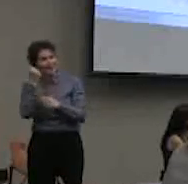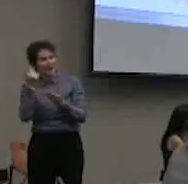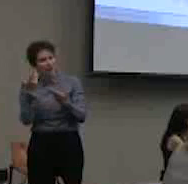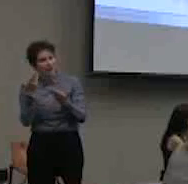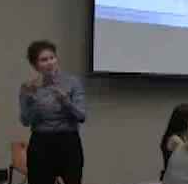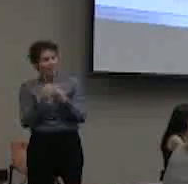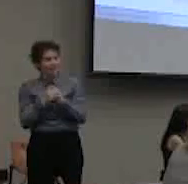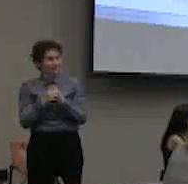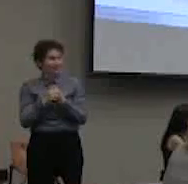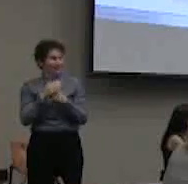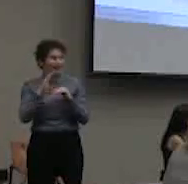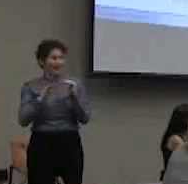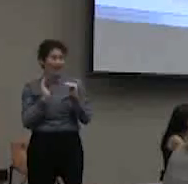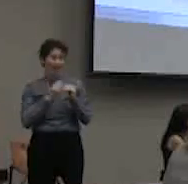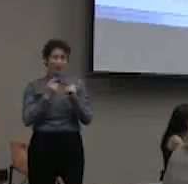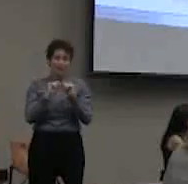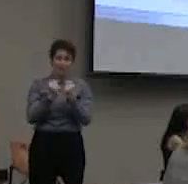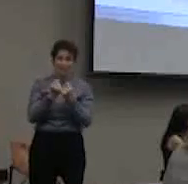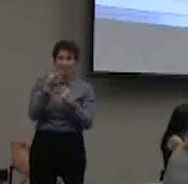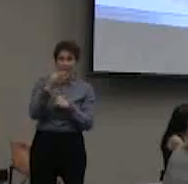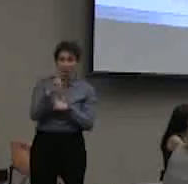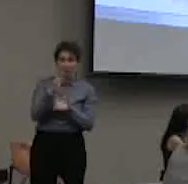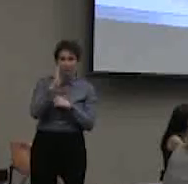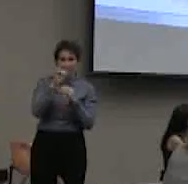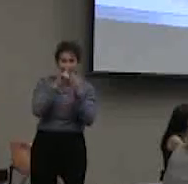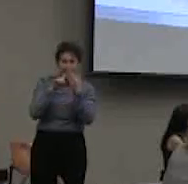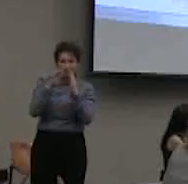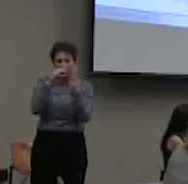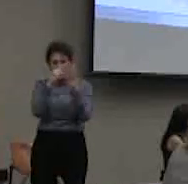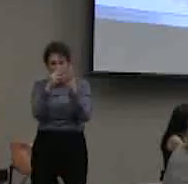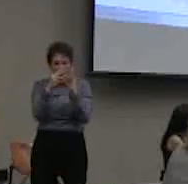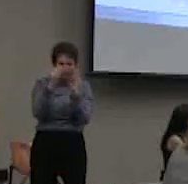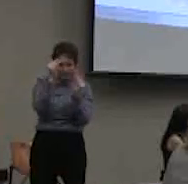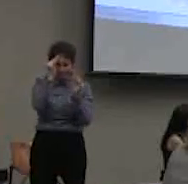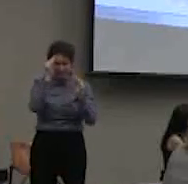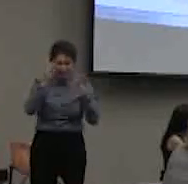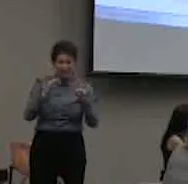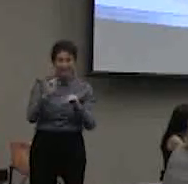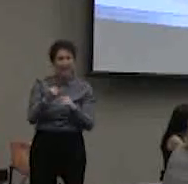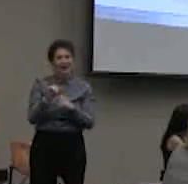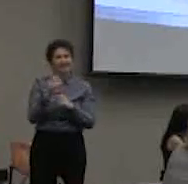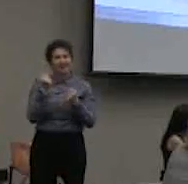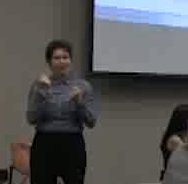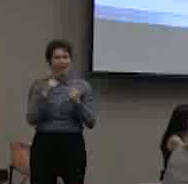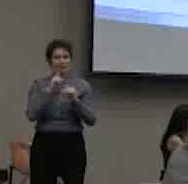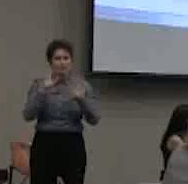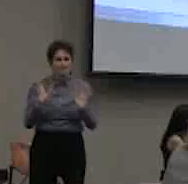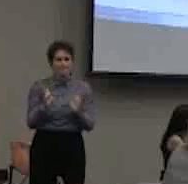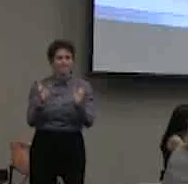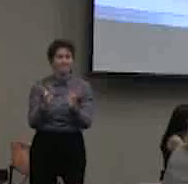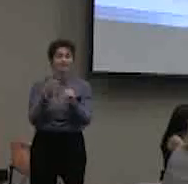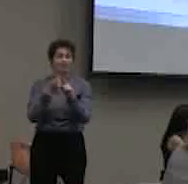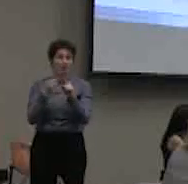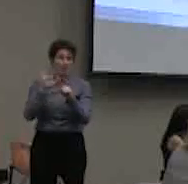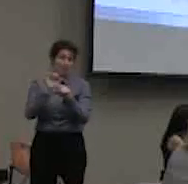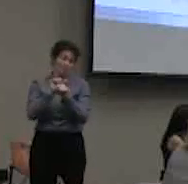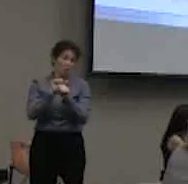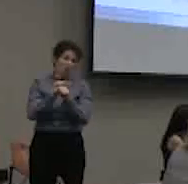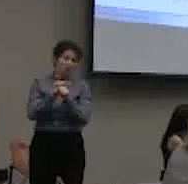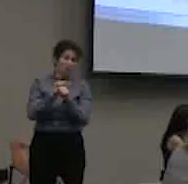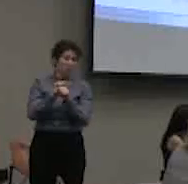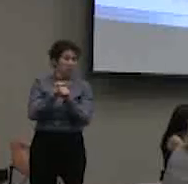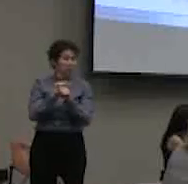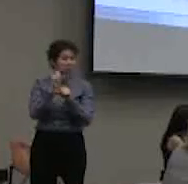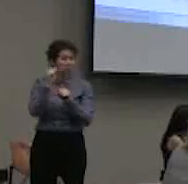than our team in Baton Rouge looking at spreadsheets and deciding that. There's a lot of momentum that I think comes from that work. So I think